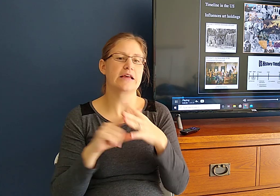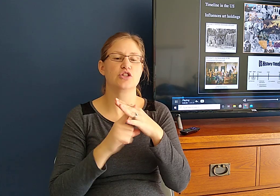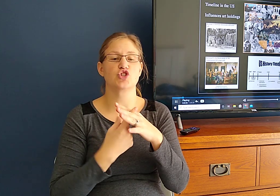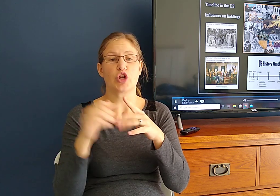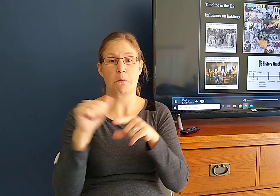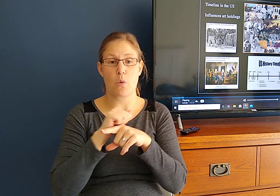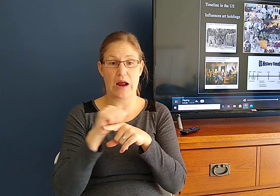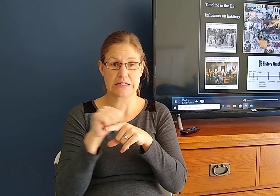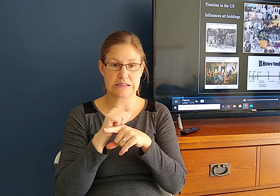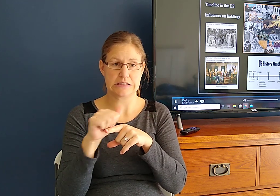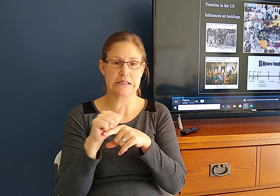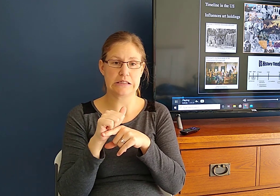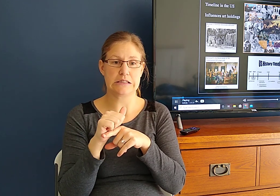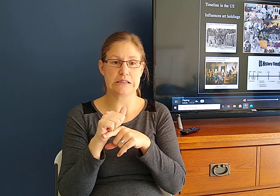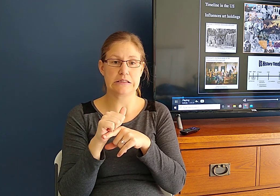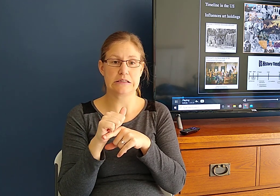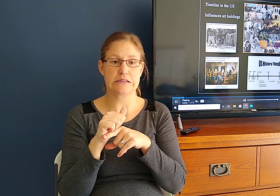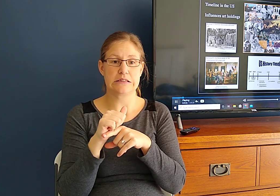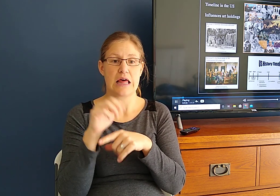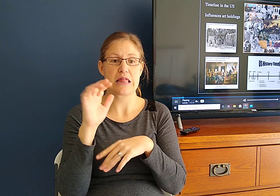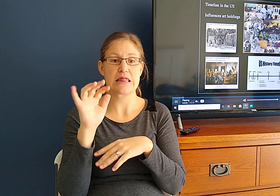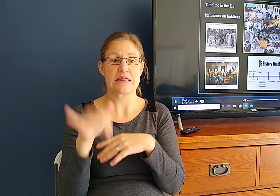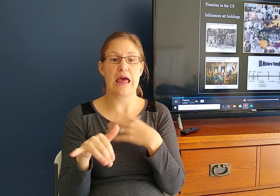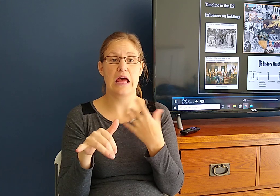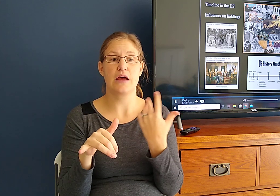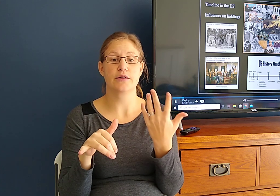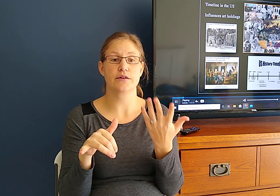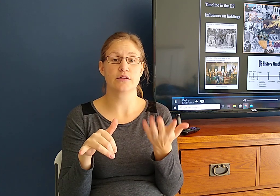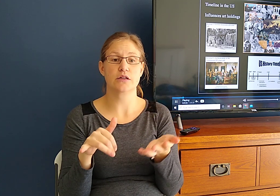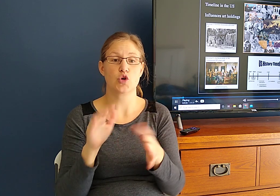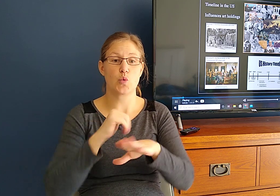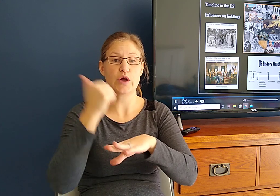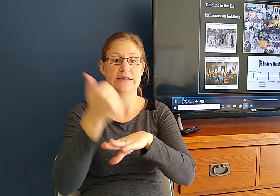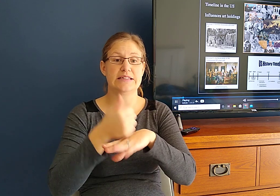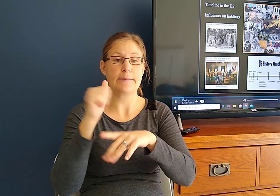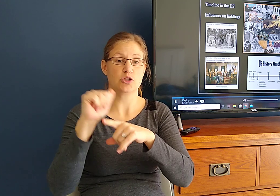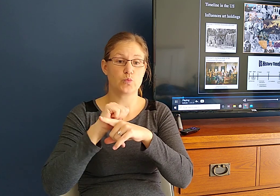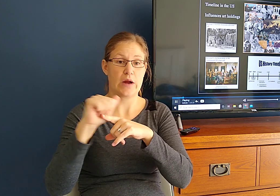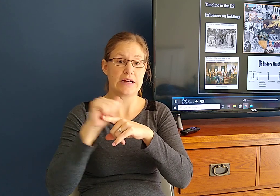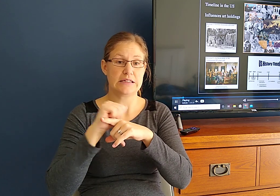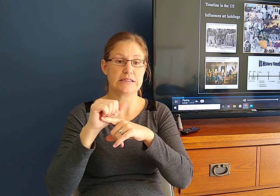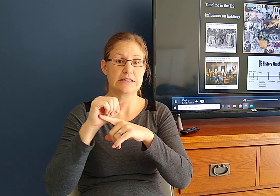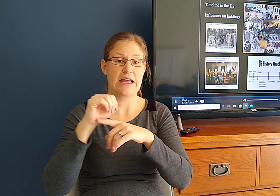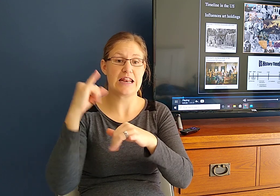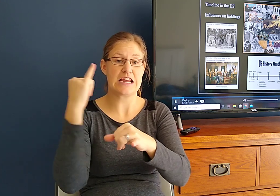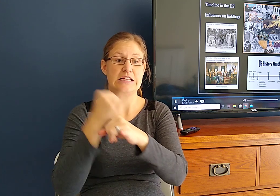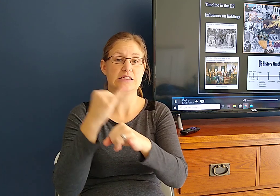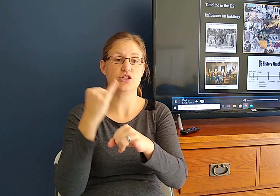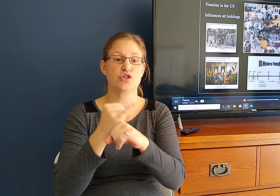practices that became established practices and institutions throughout the United